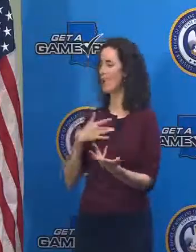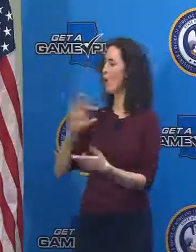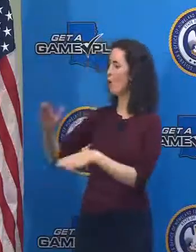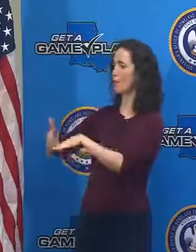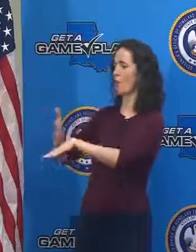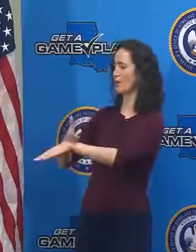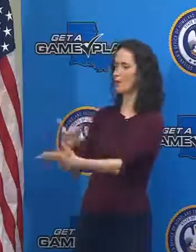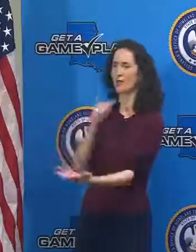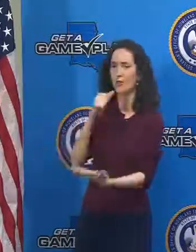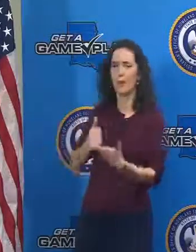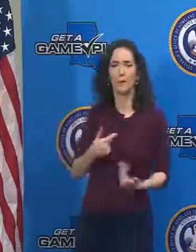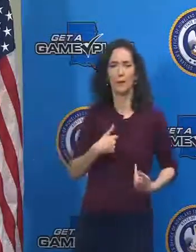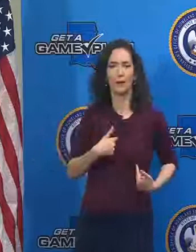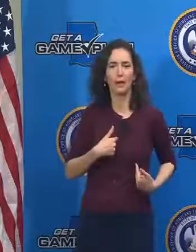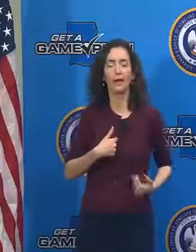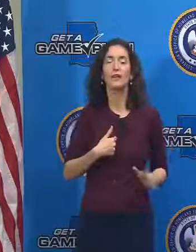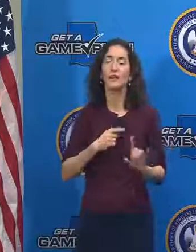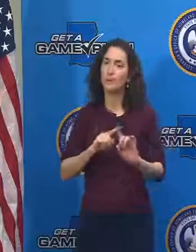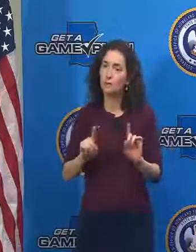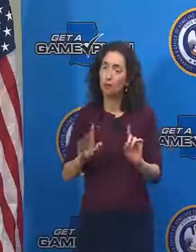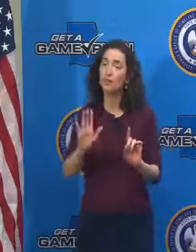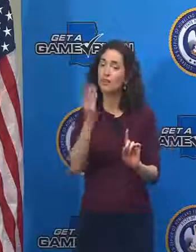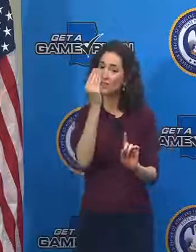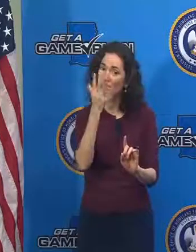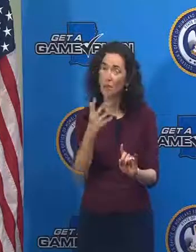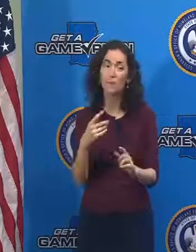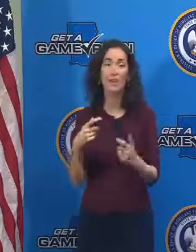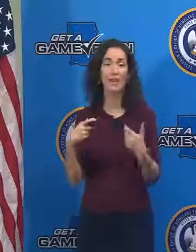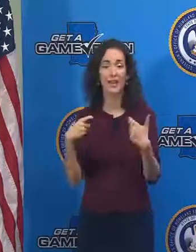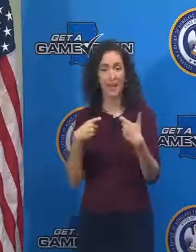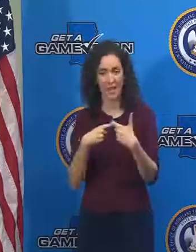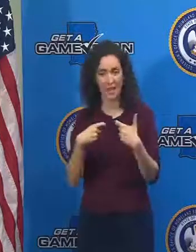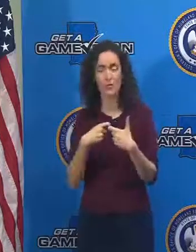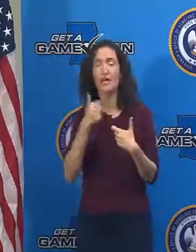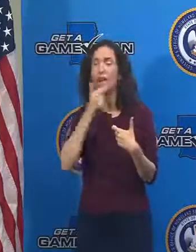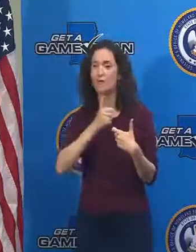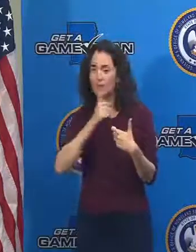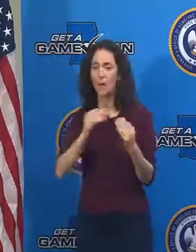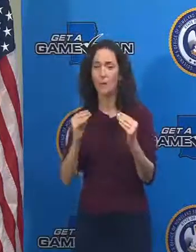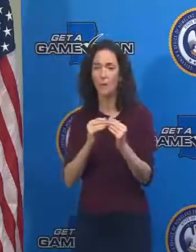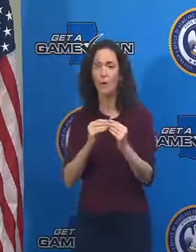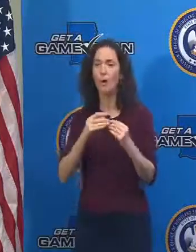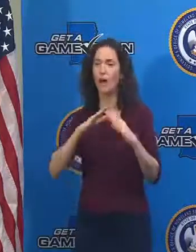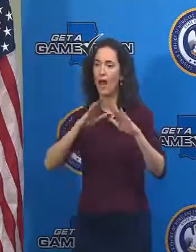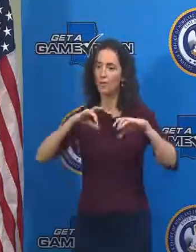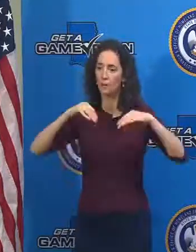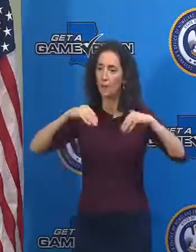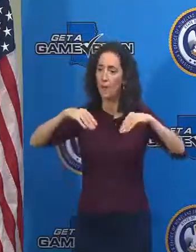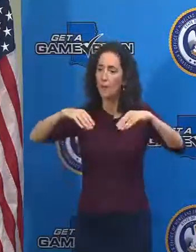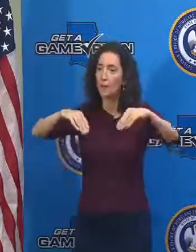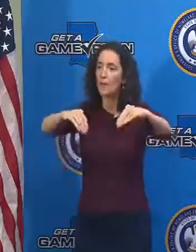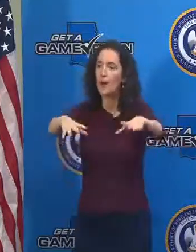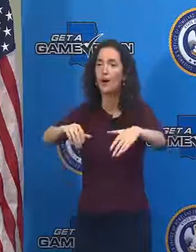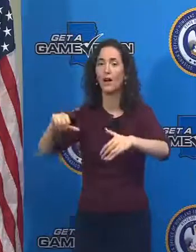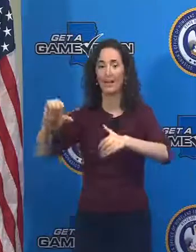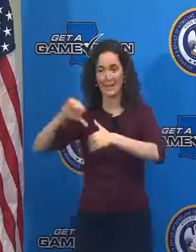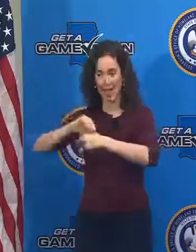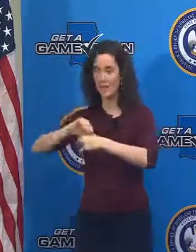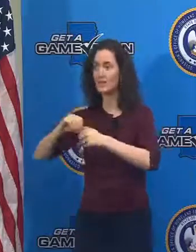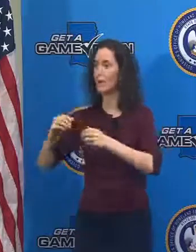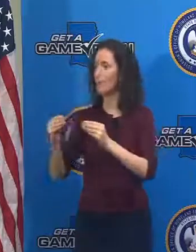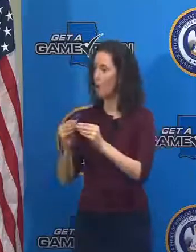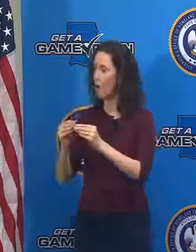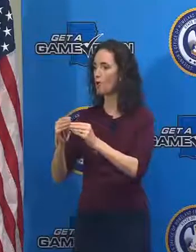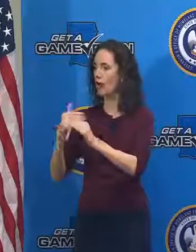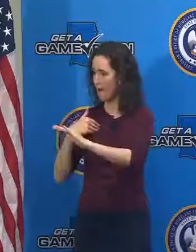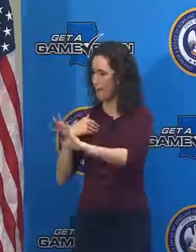to you. But the electricity is being restored every day. More and more gas stations are having more and more gas.